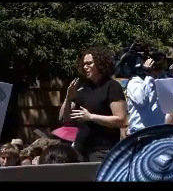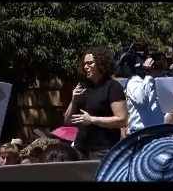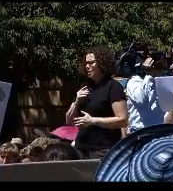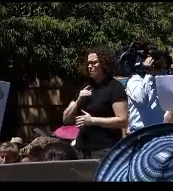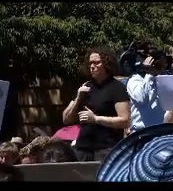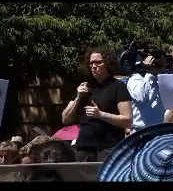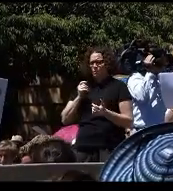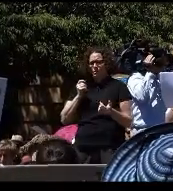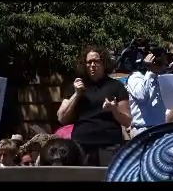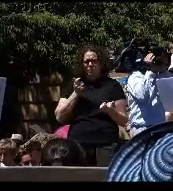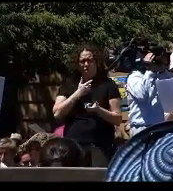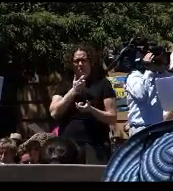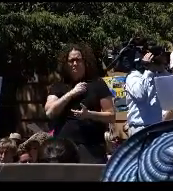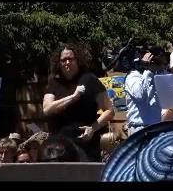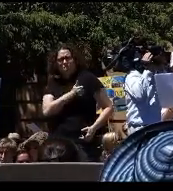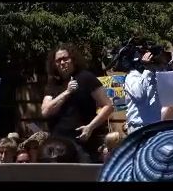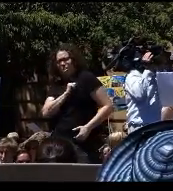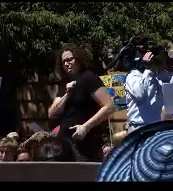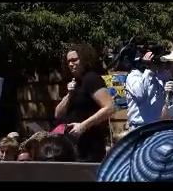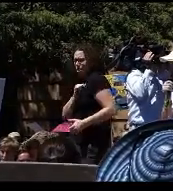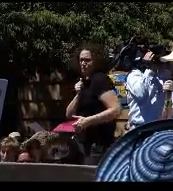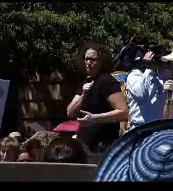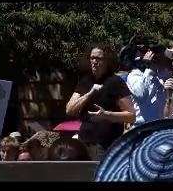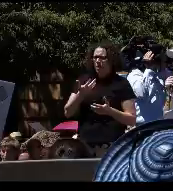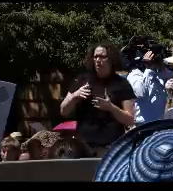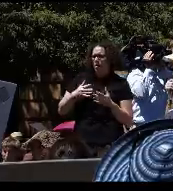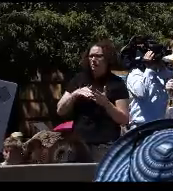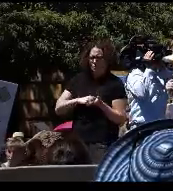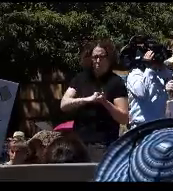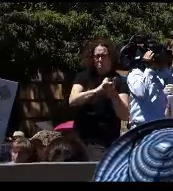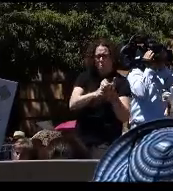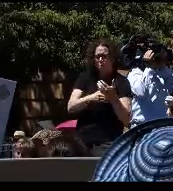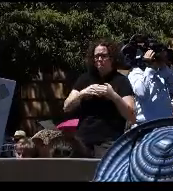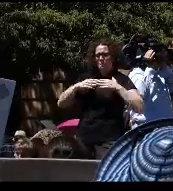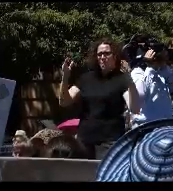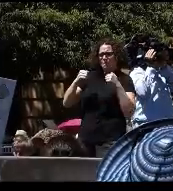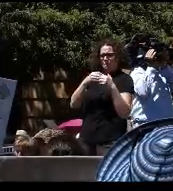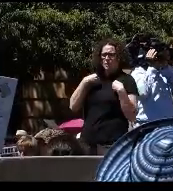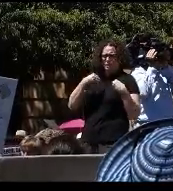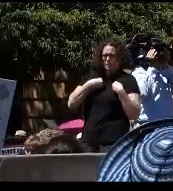to the least well-off, while big business and the most well-off are pandered to.